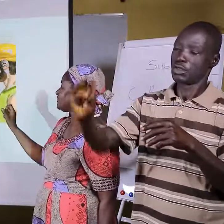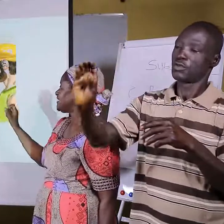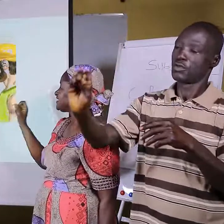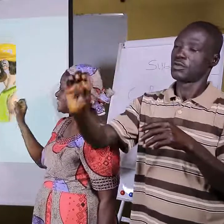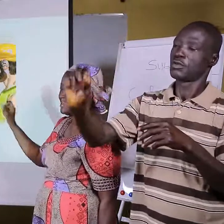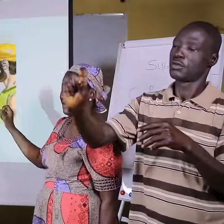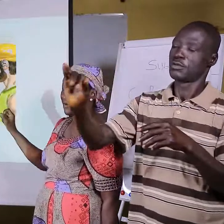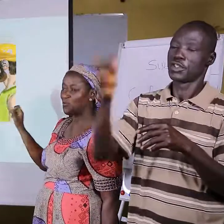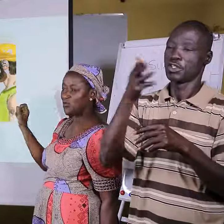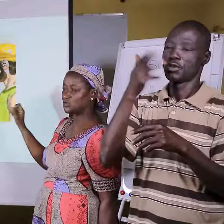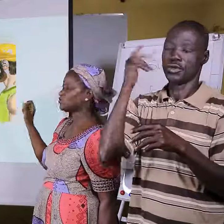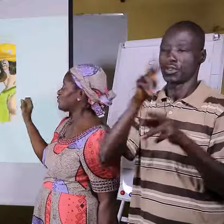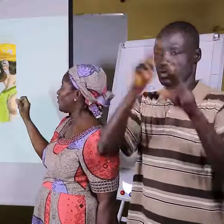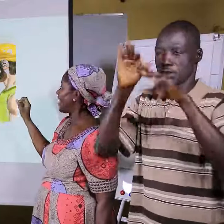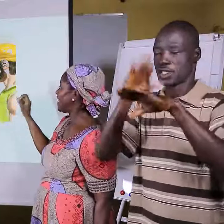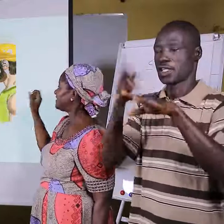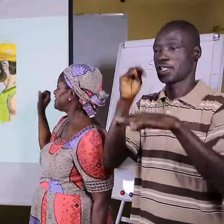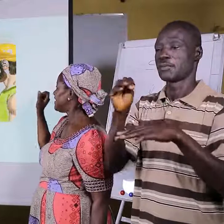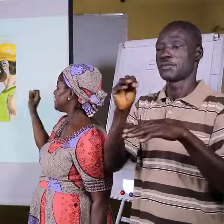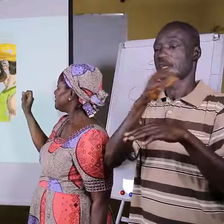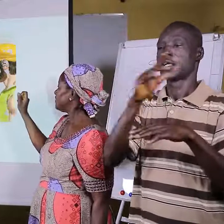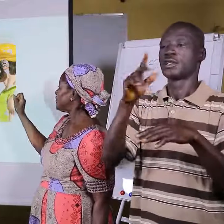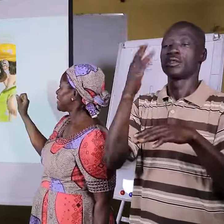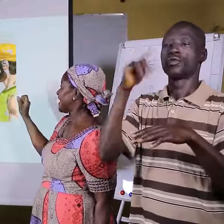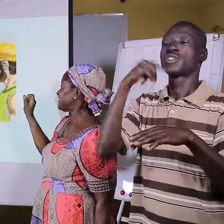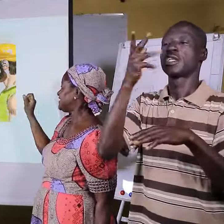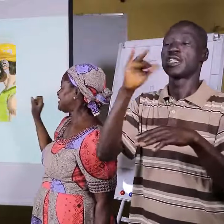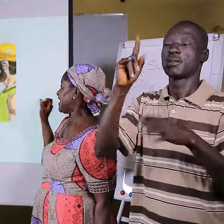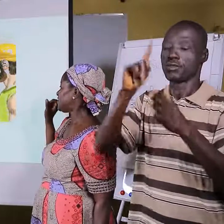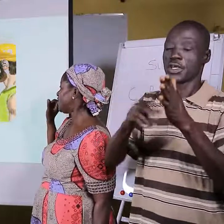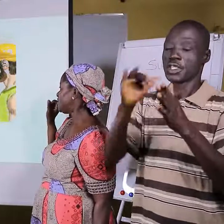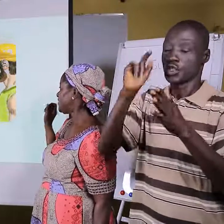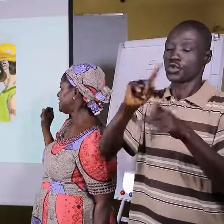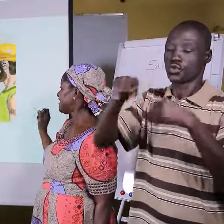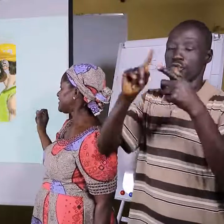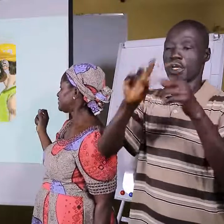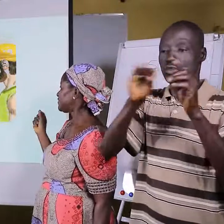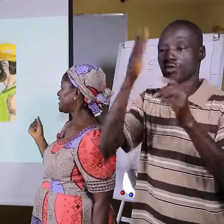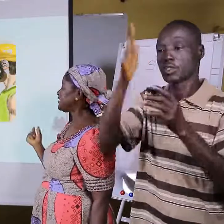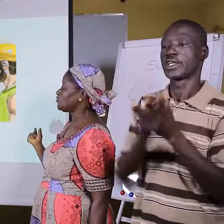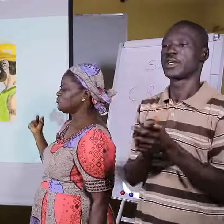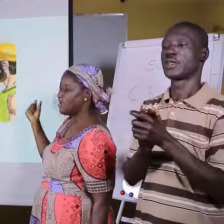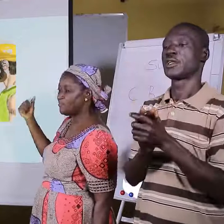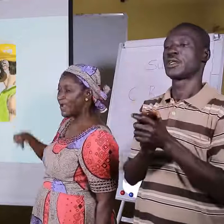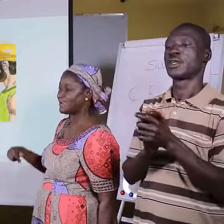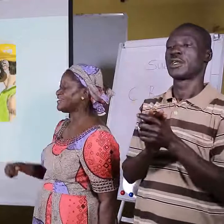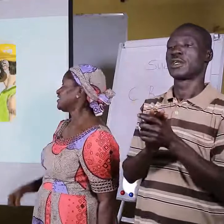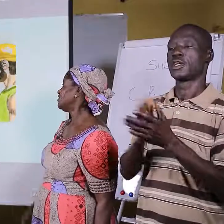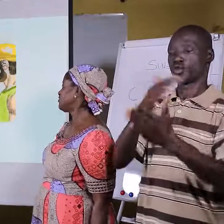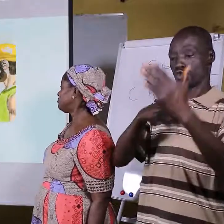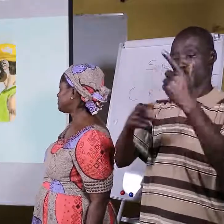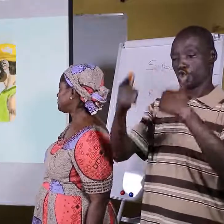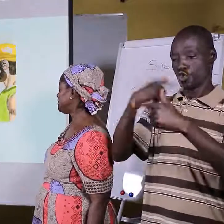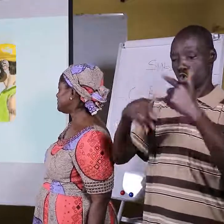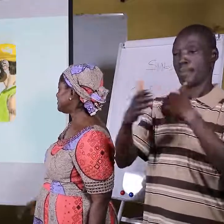them, telling them what to go and look at in the land of Canaan so that they will bring back